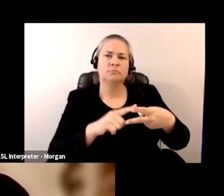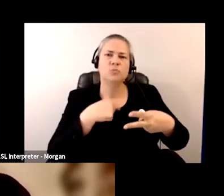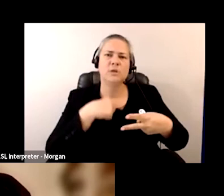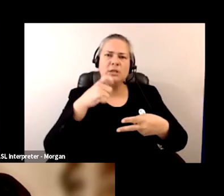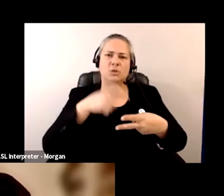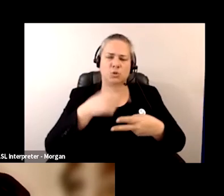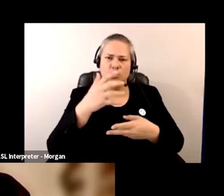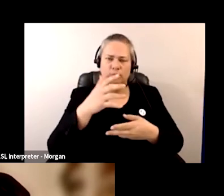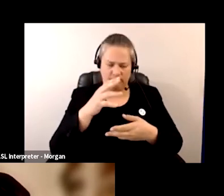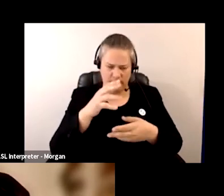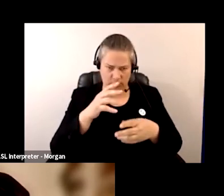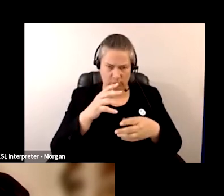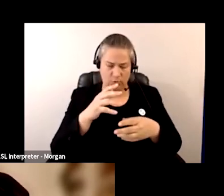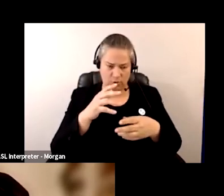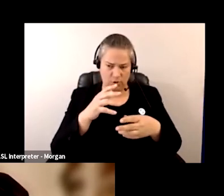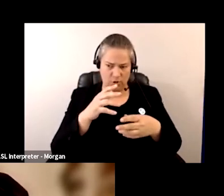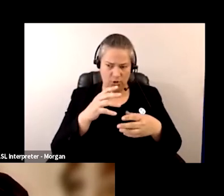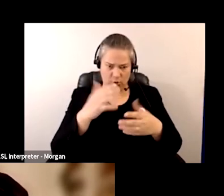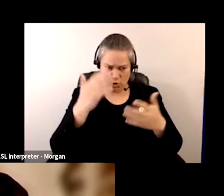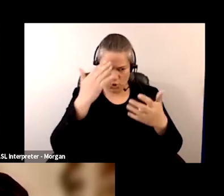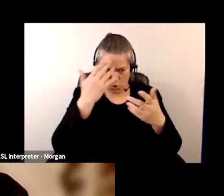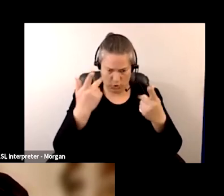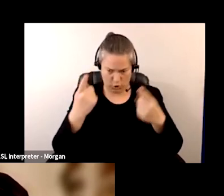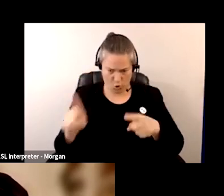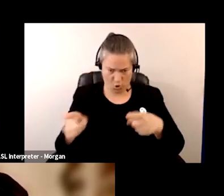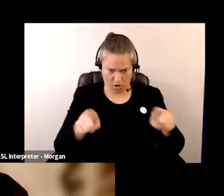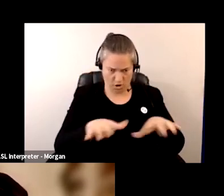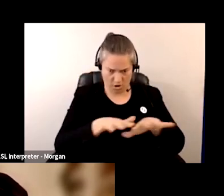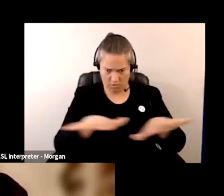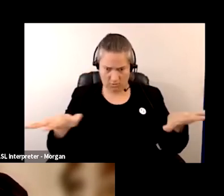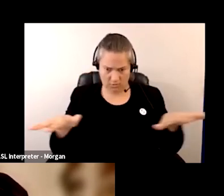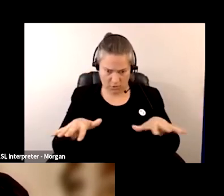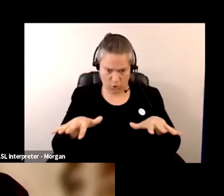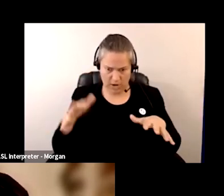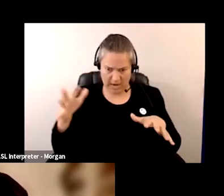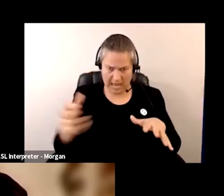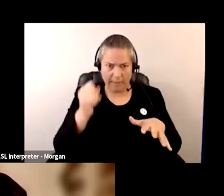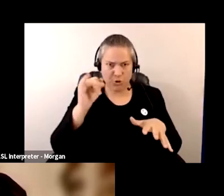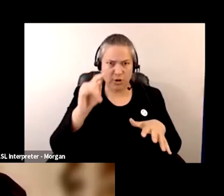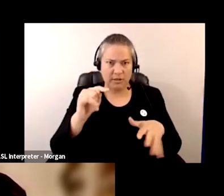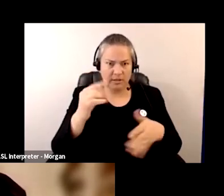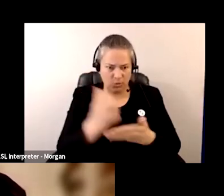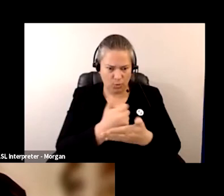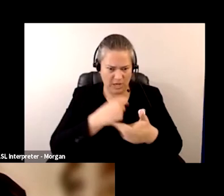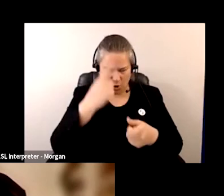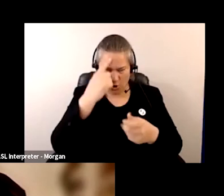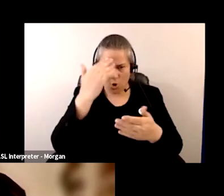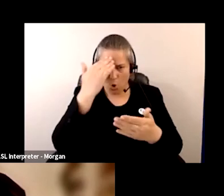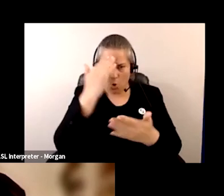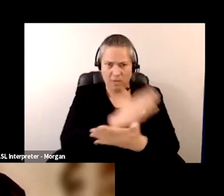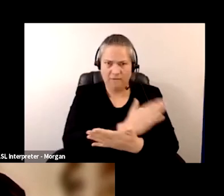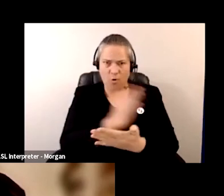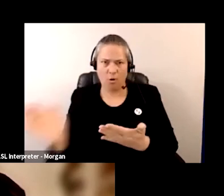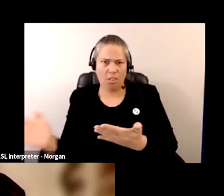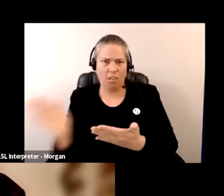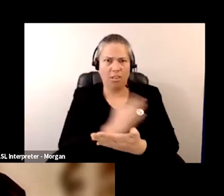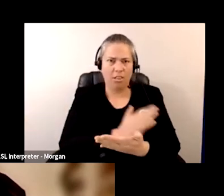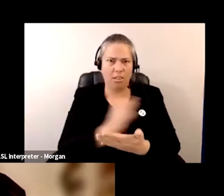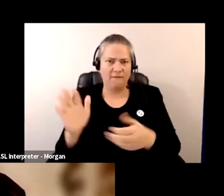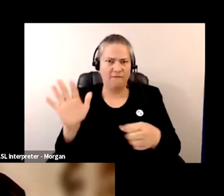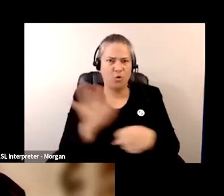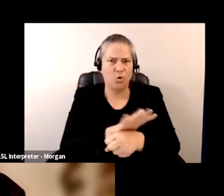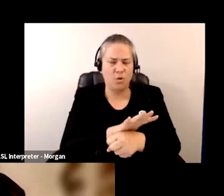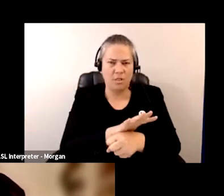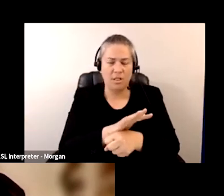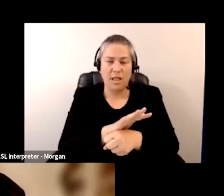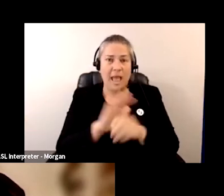ground. We need to have access to the full range of where people are located. And the way you're going to get that is to